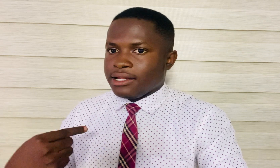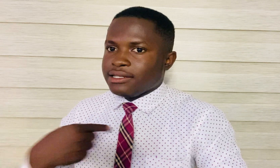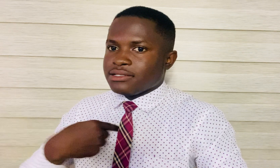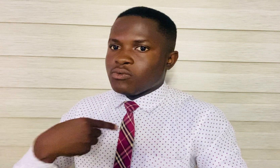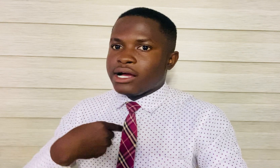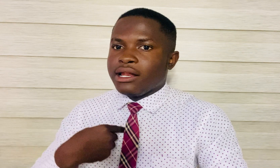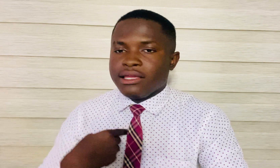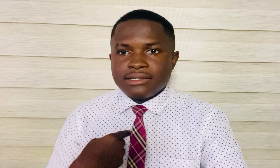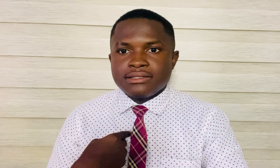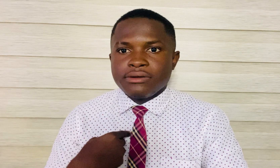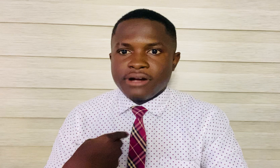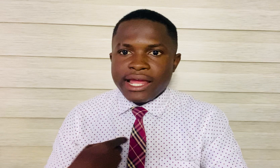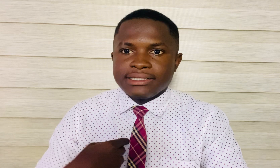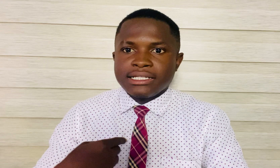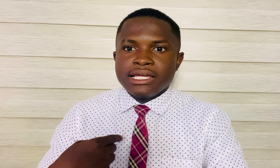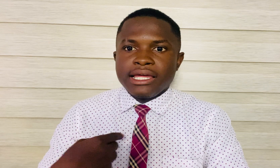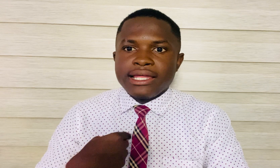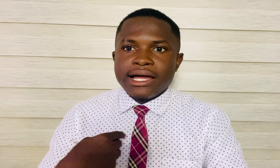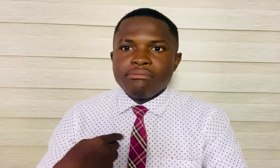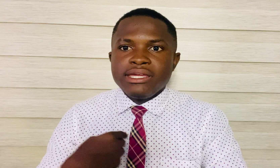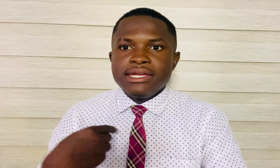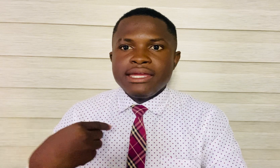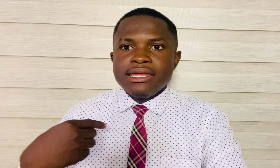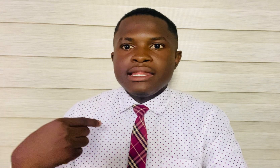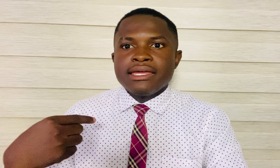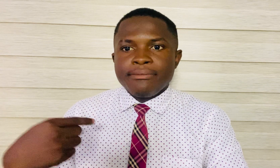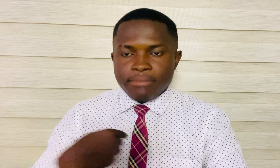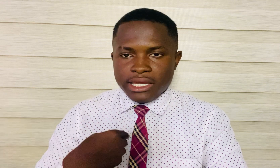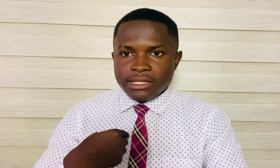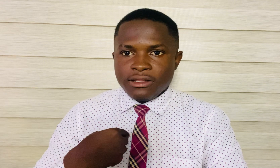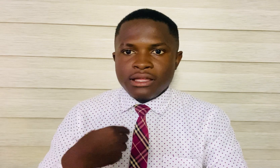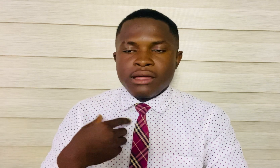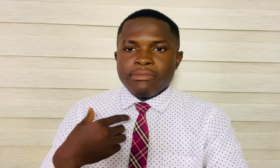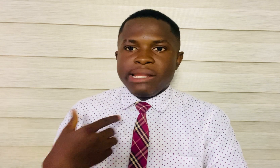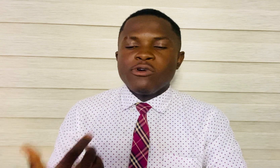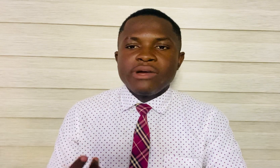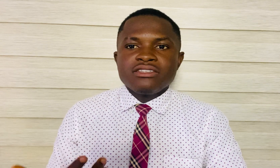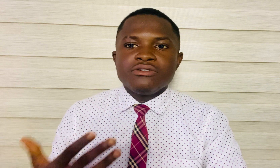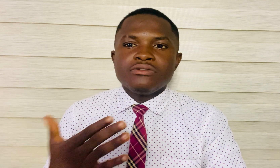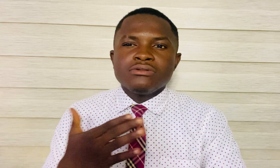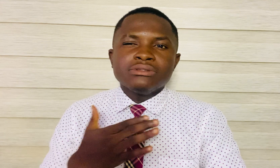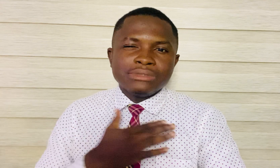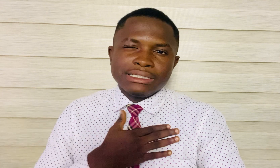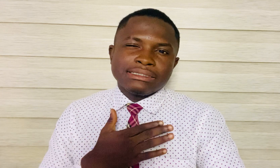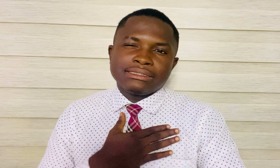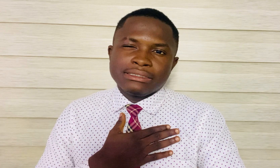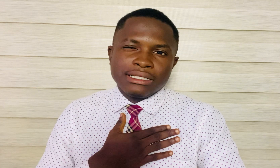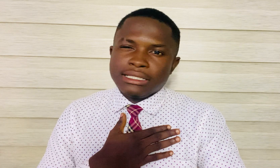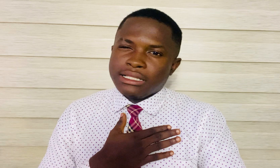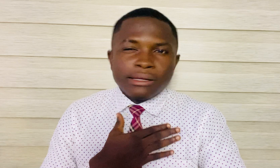This one is right. It can mean mean. But the moment you do this,